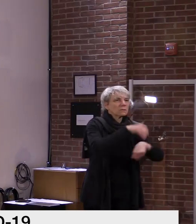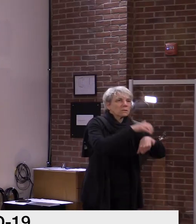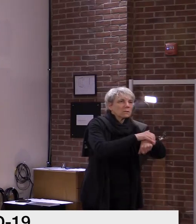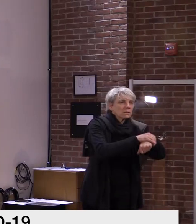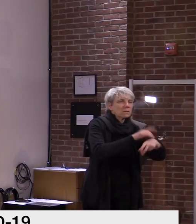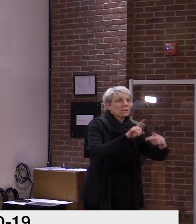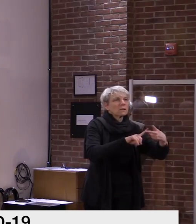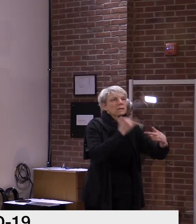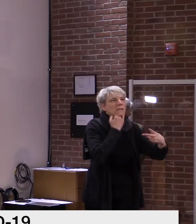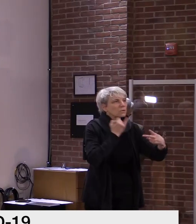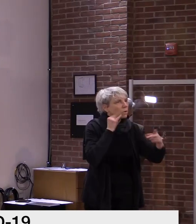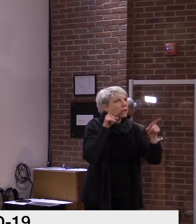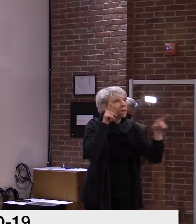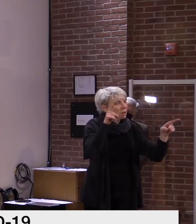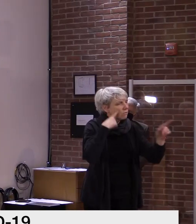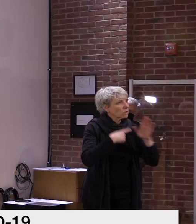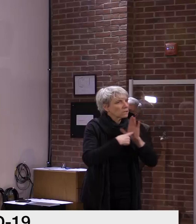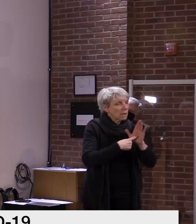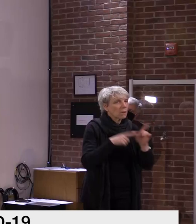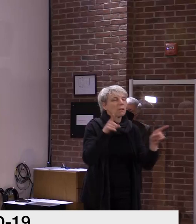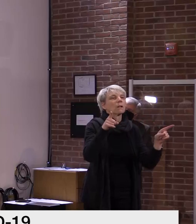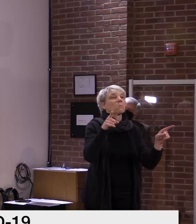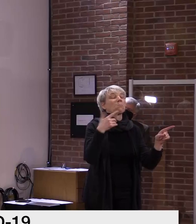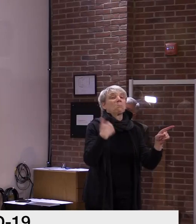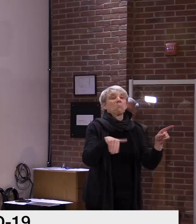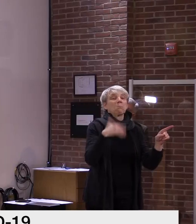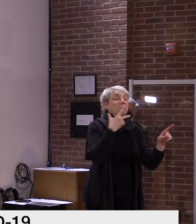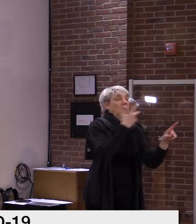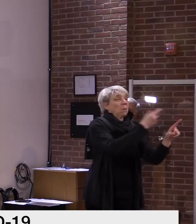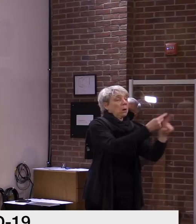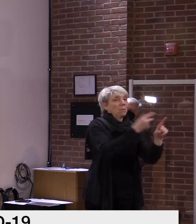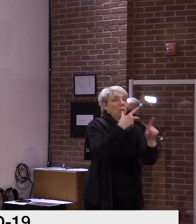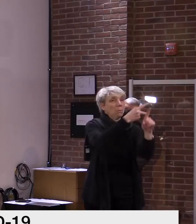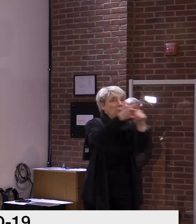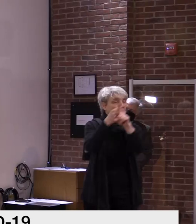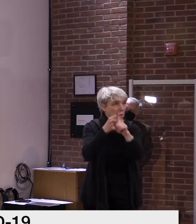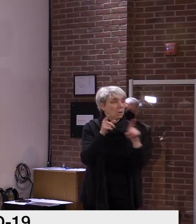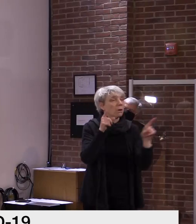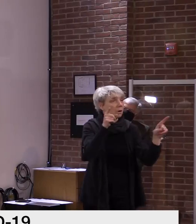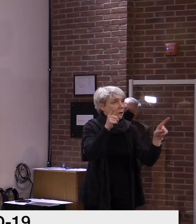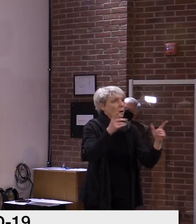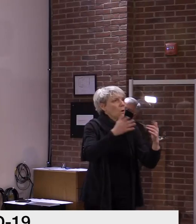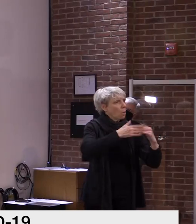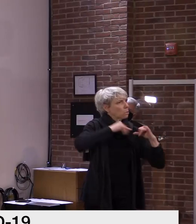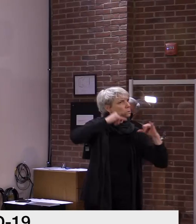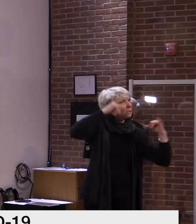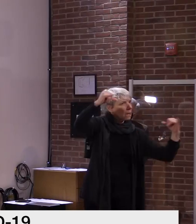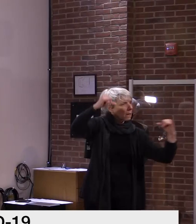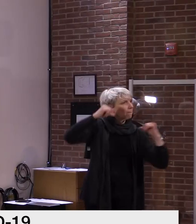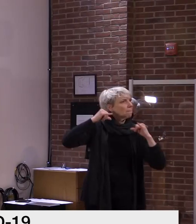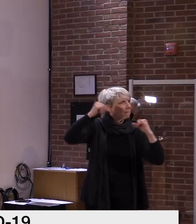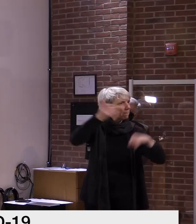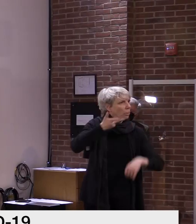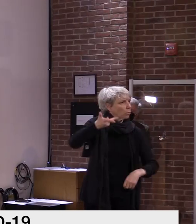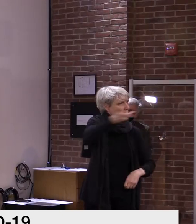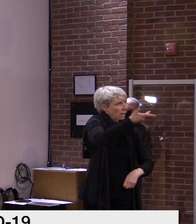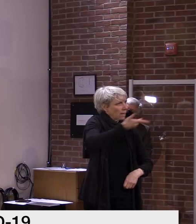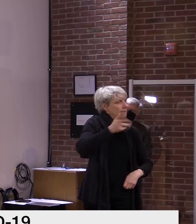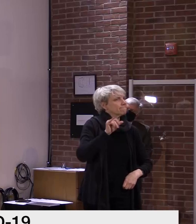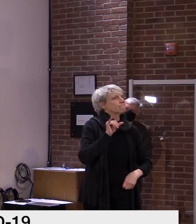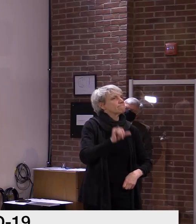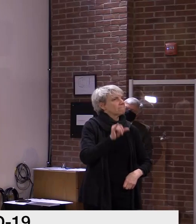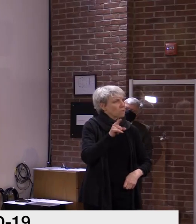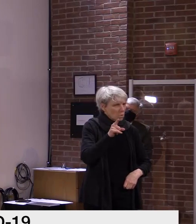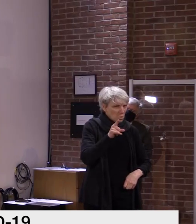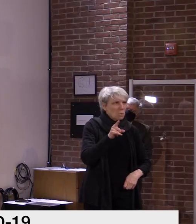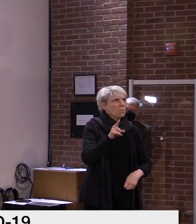and Israel, who have achieved vaccination rates in around the same age of our, same range as ours, and continue